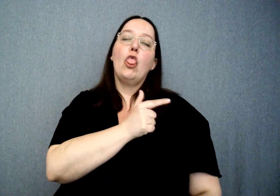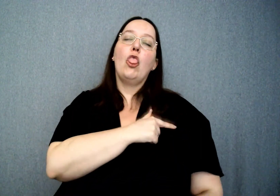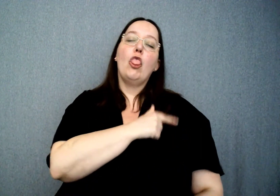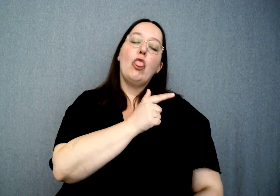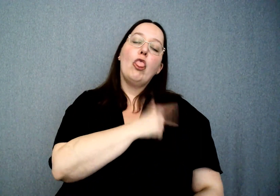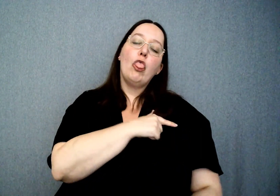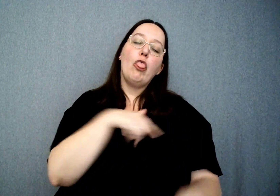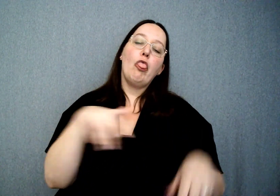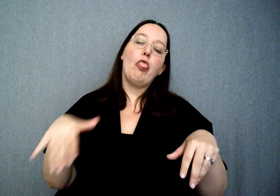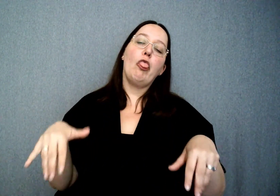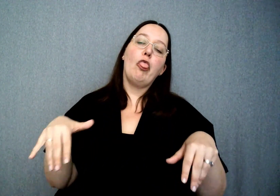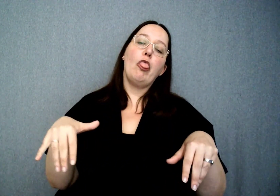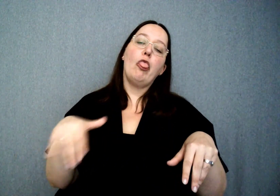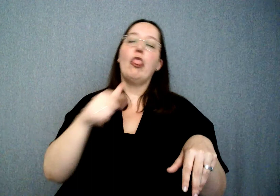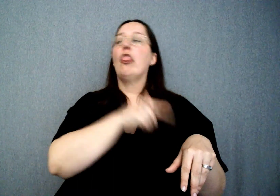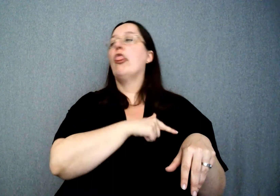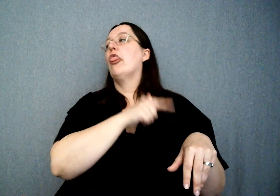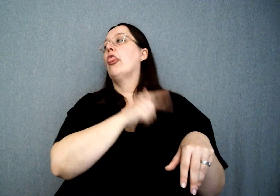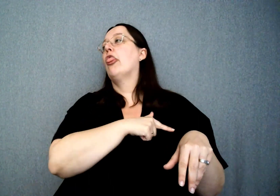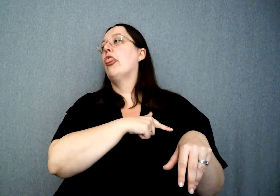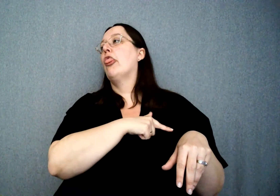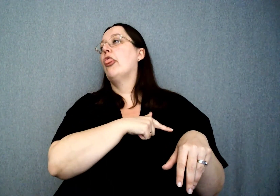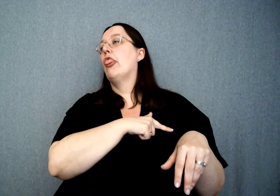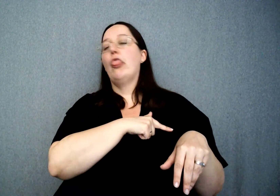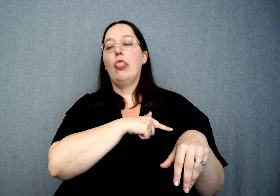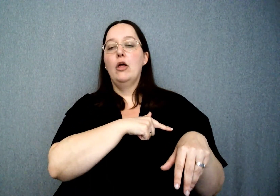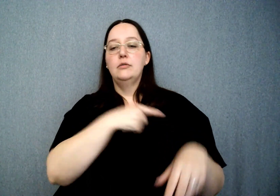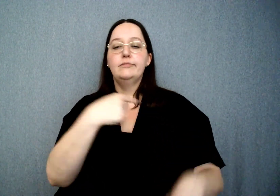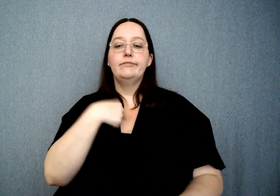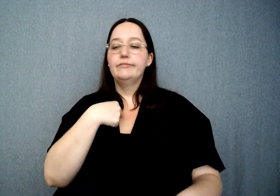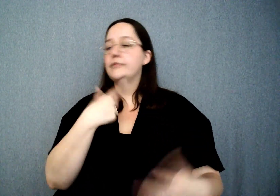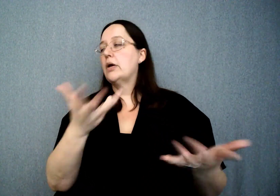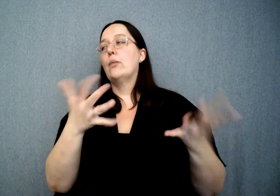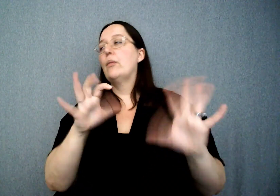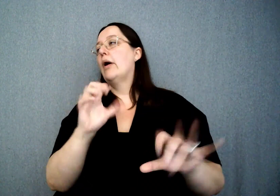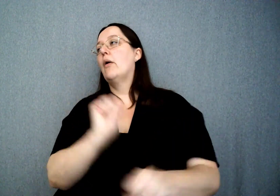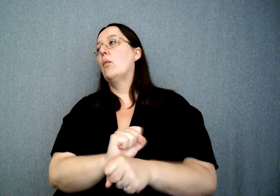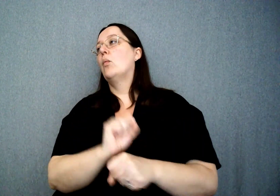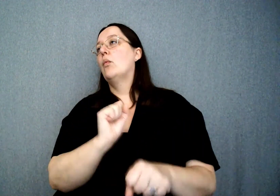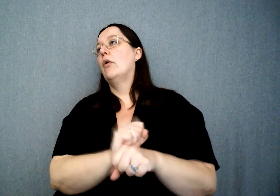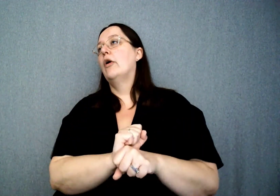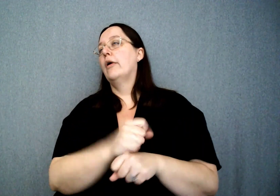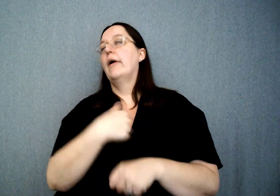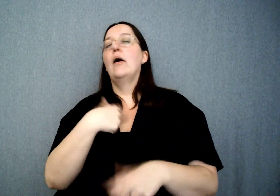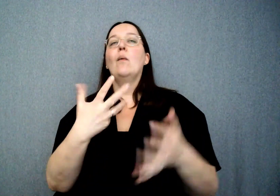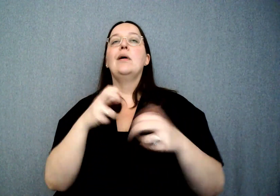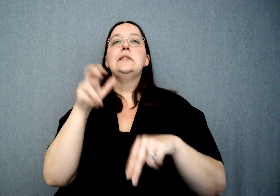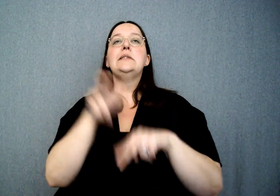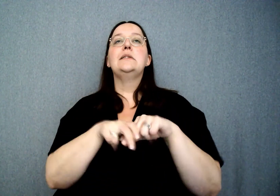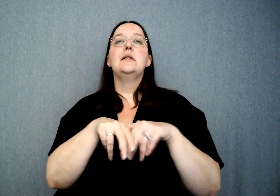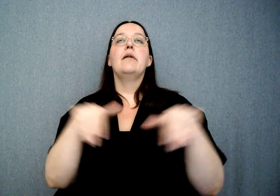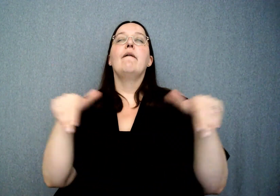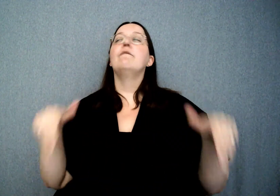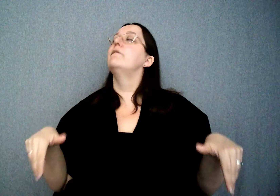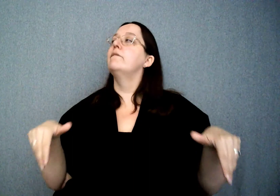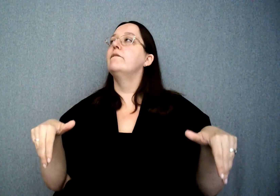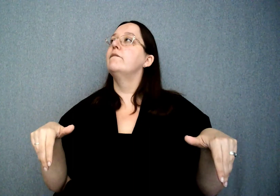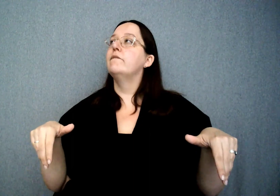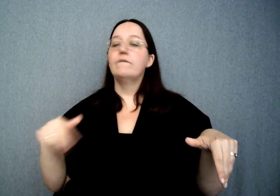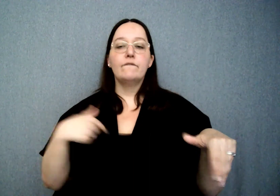and bouncing on your chest. Lazy. Like, I don't want to do anything. I don't want to work. I just want